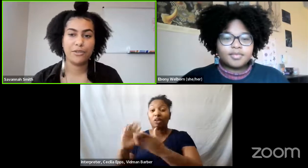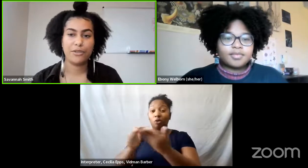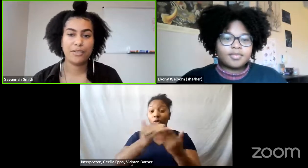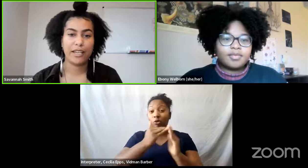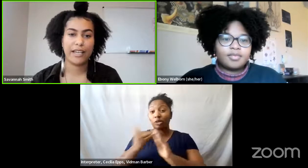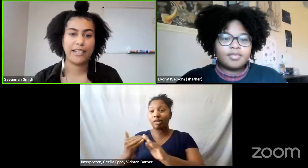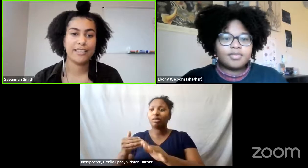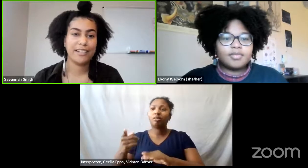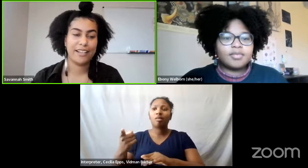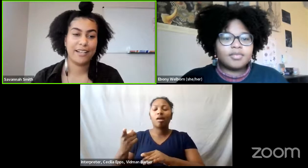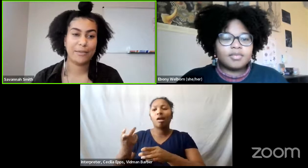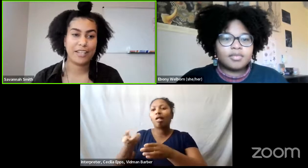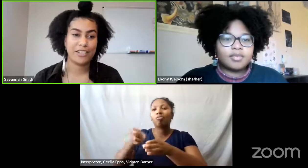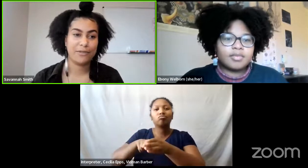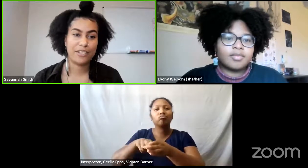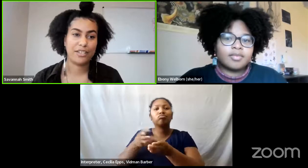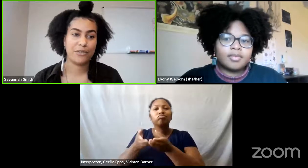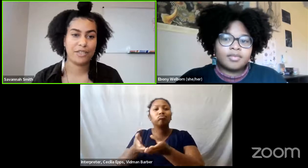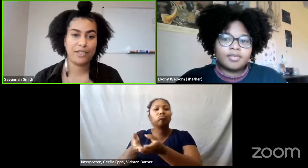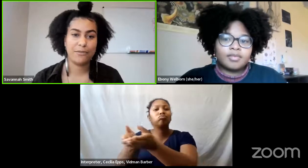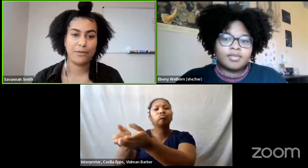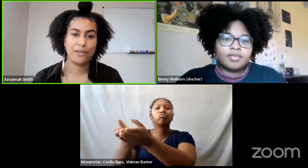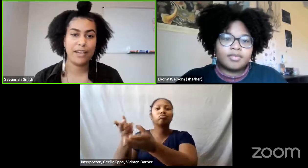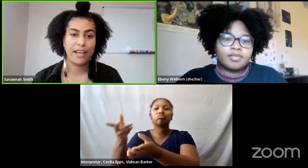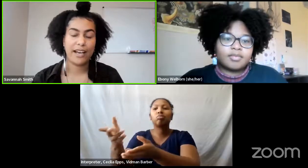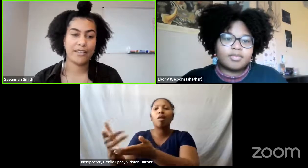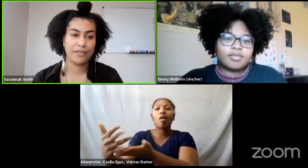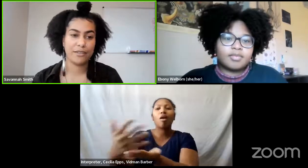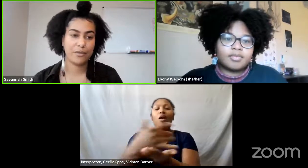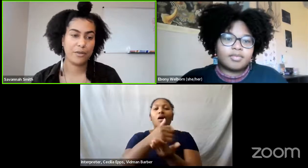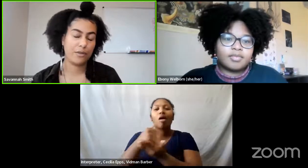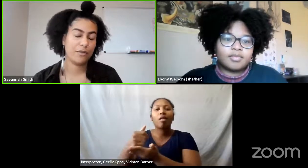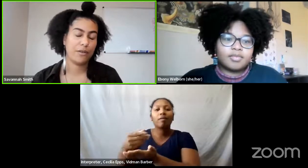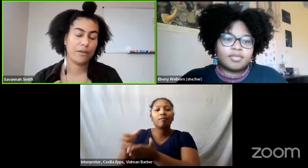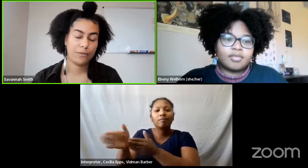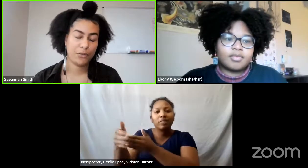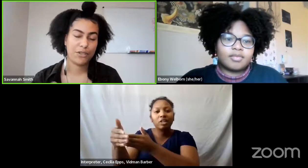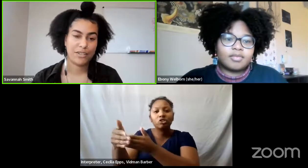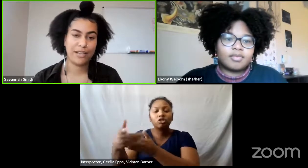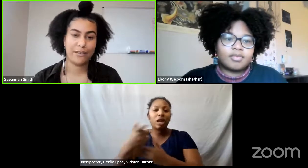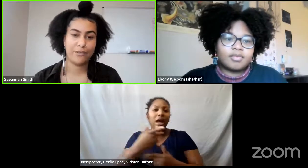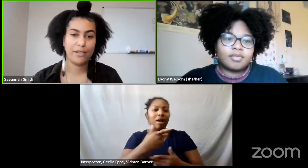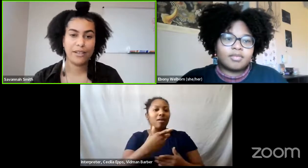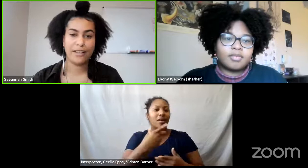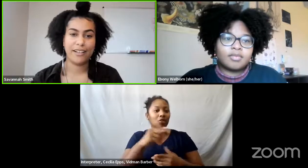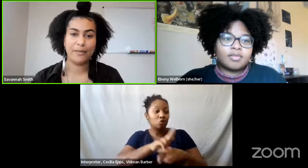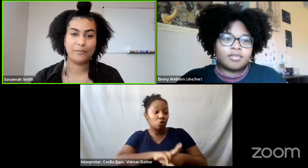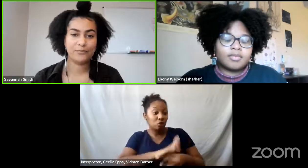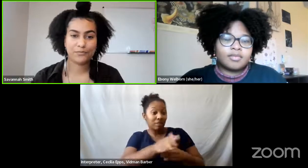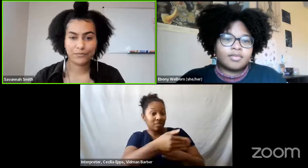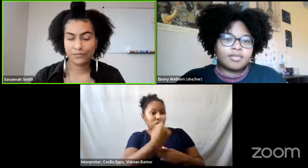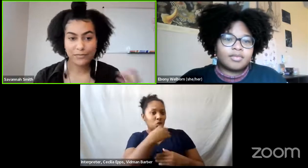on canoes and catching fish and using seafood as a source of